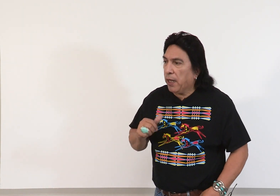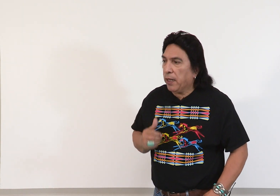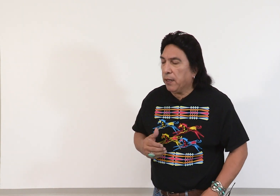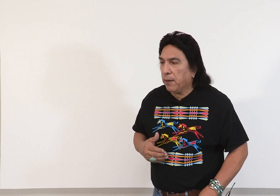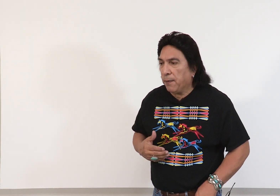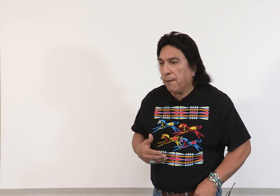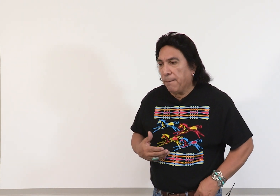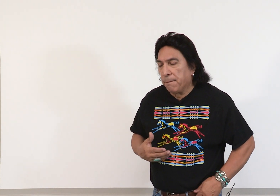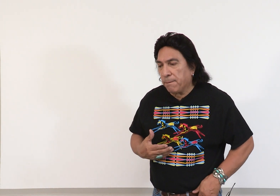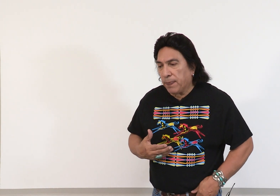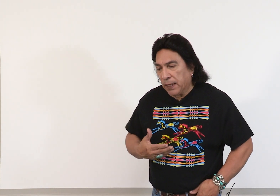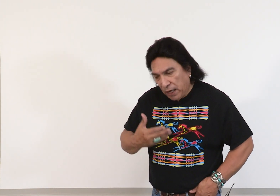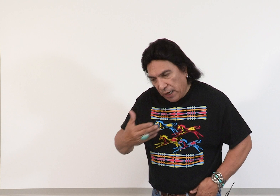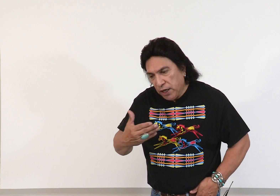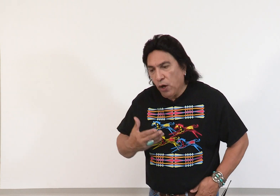I know.